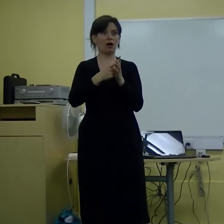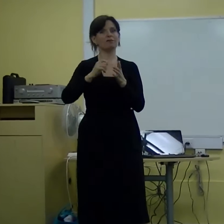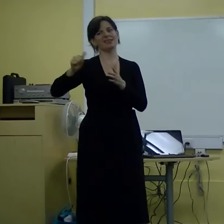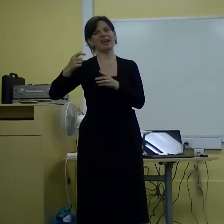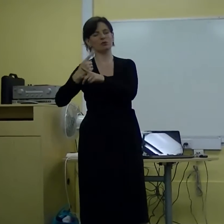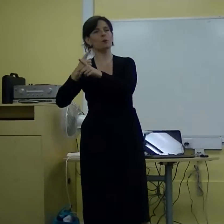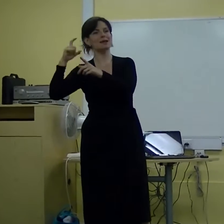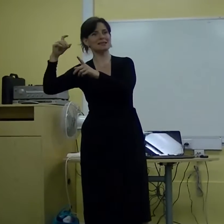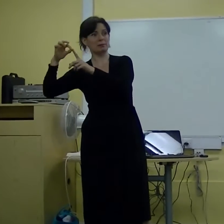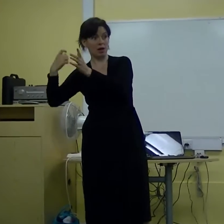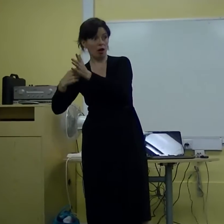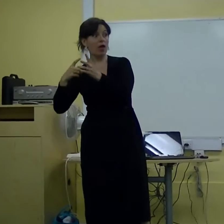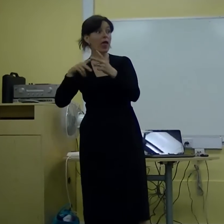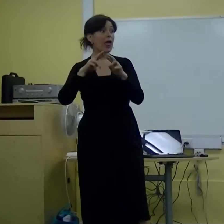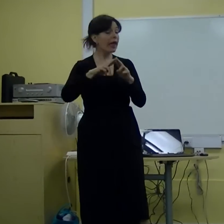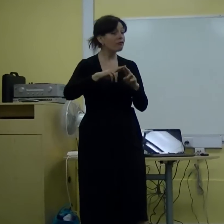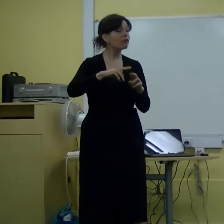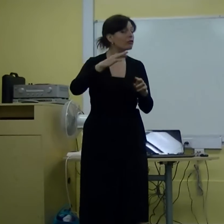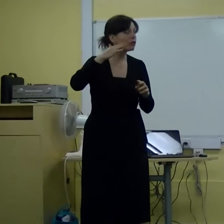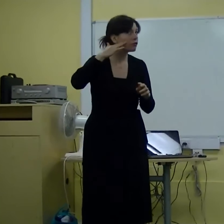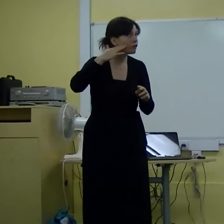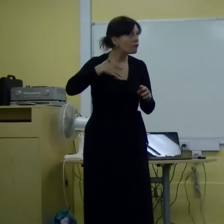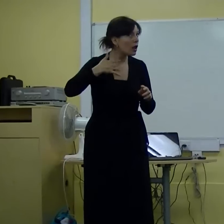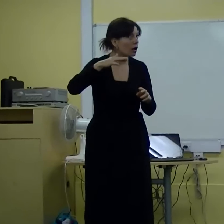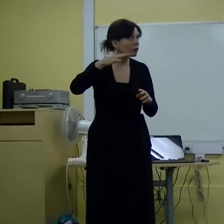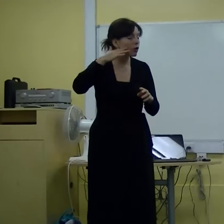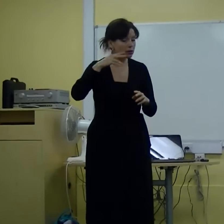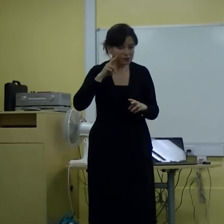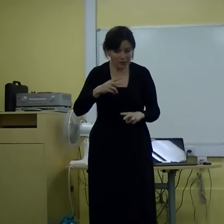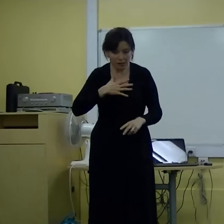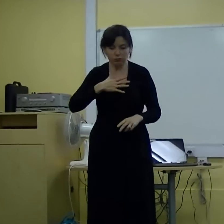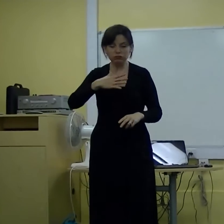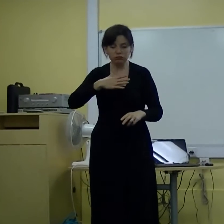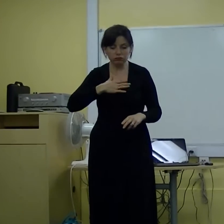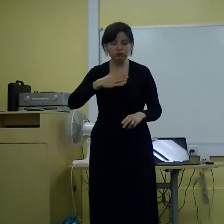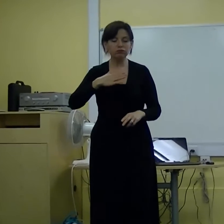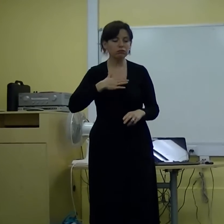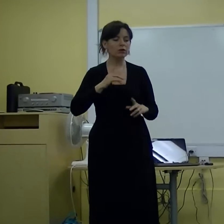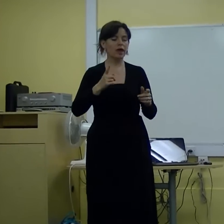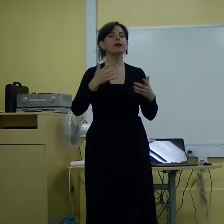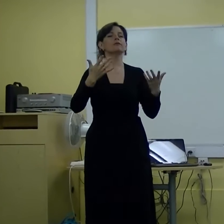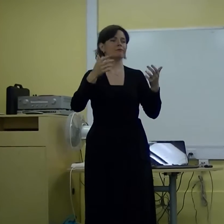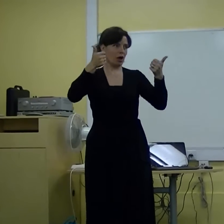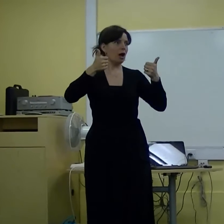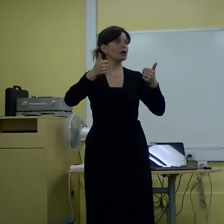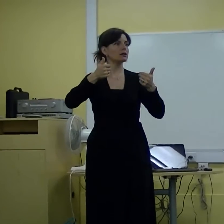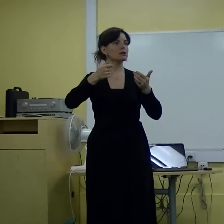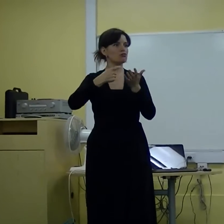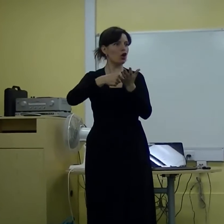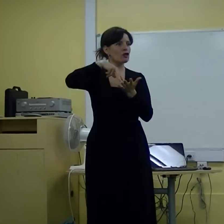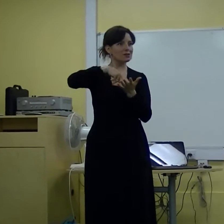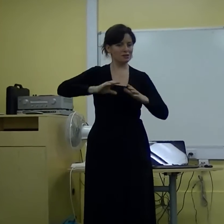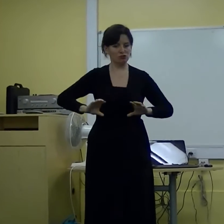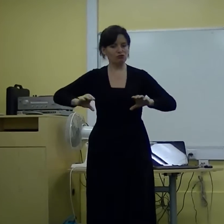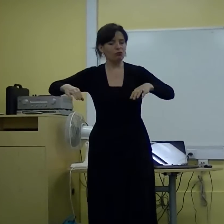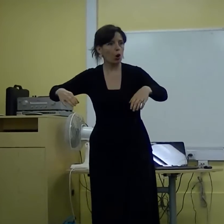next. If they are breathing, you can feel breath, you can see the chest moving, then you put them into the recovery position and